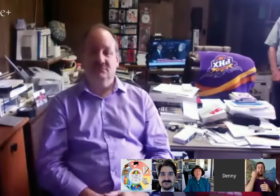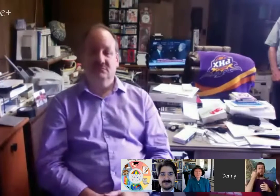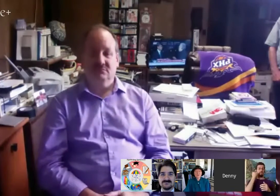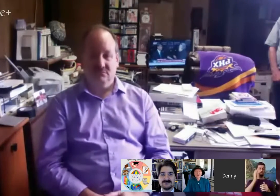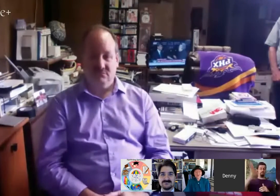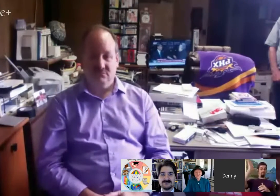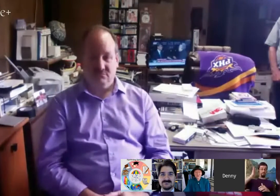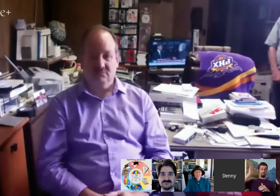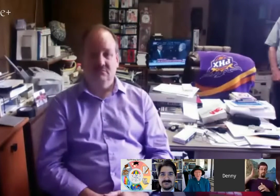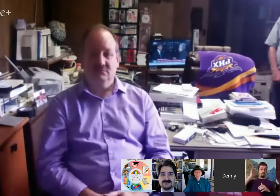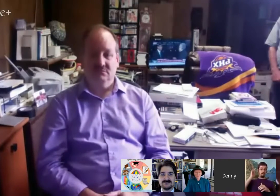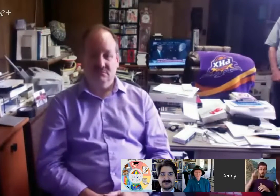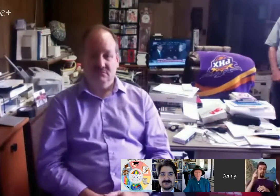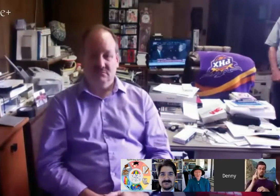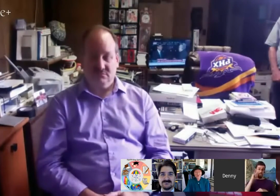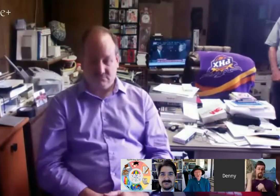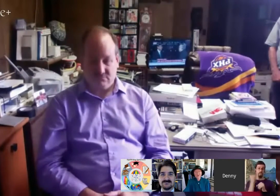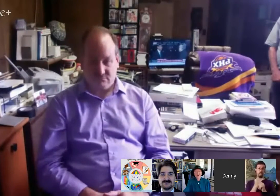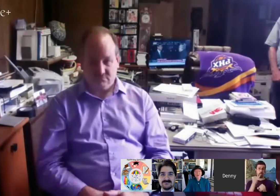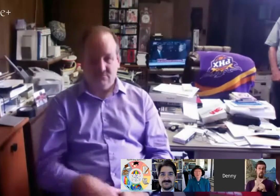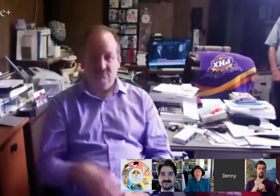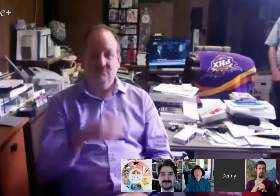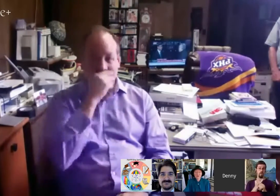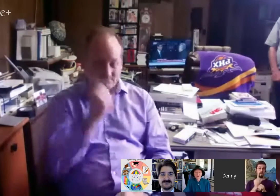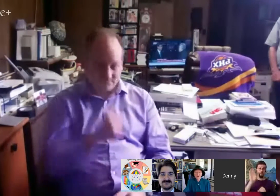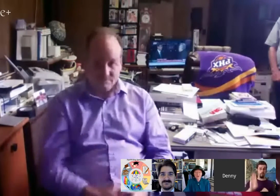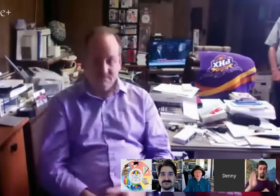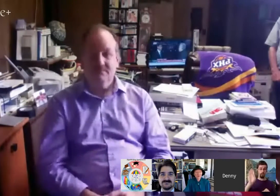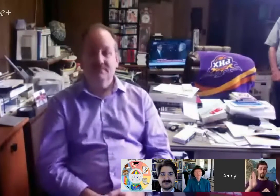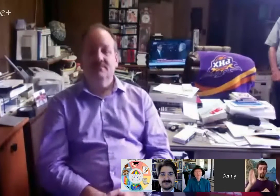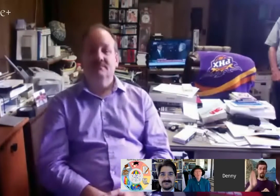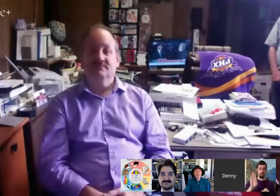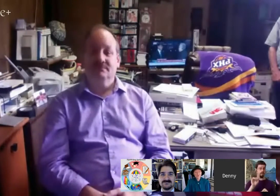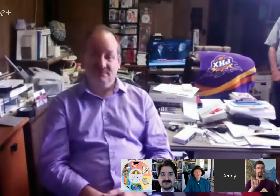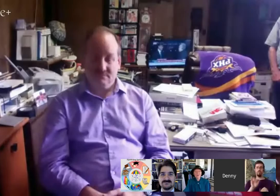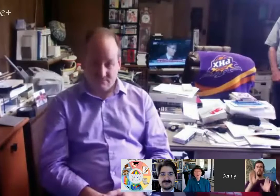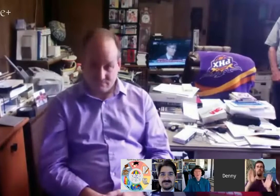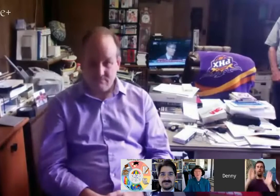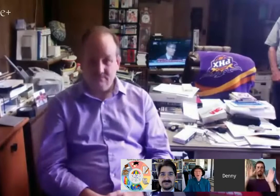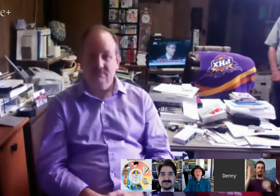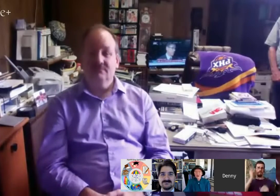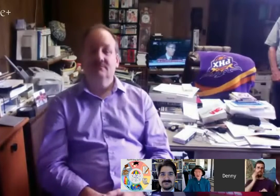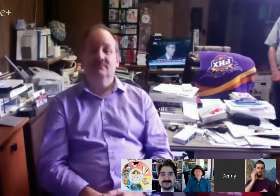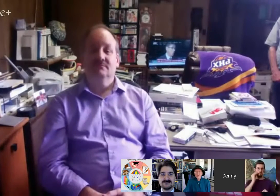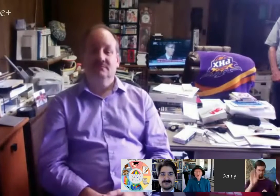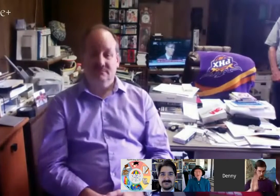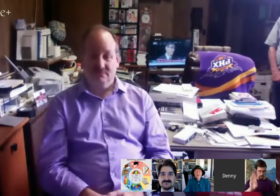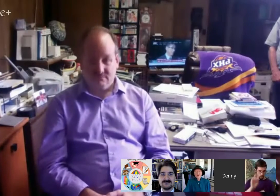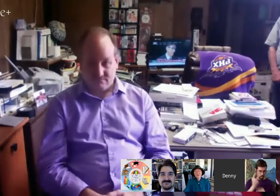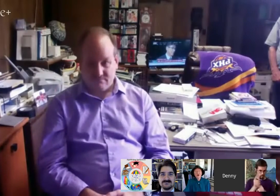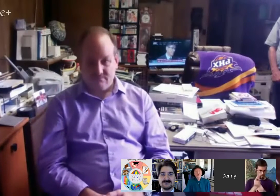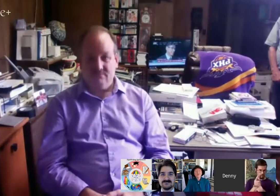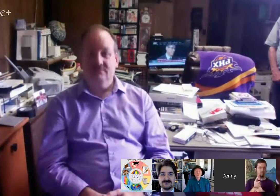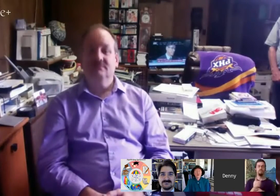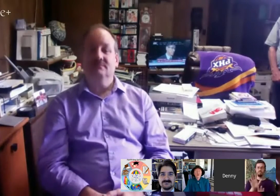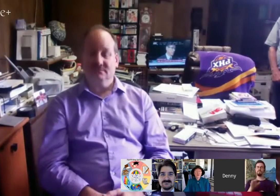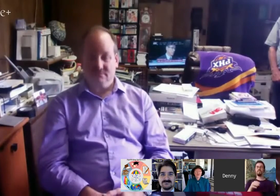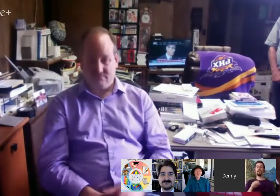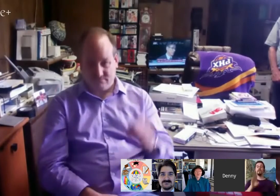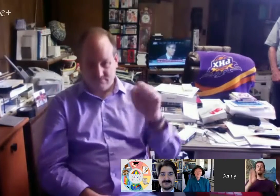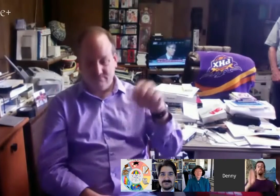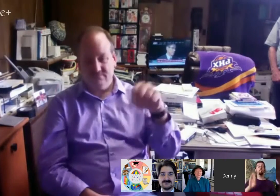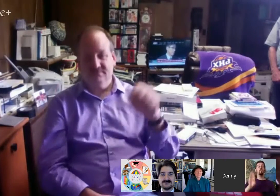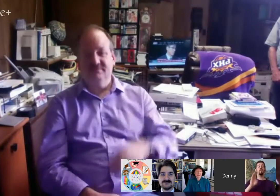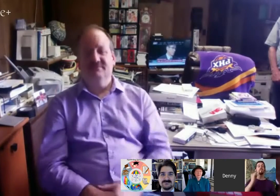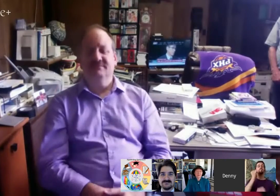that wonderful school for the deaf, the one that you said you liked so much. Was it the Berkeley School for the Deaf? Imagine if sign writing